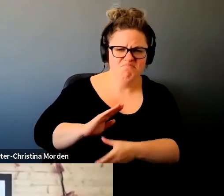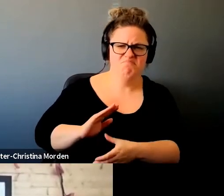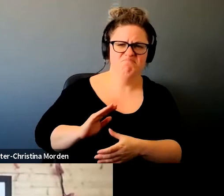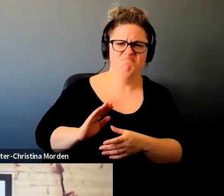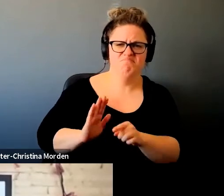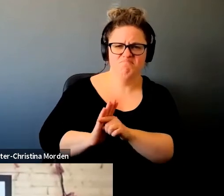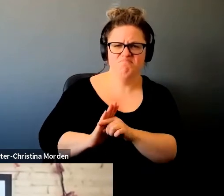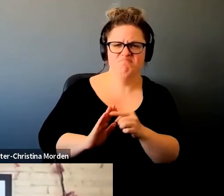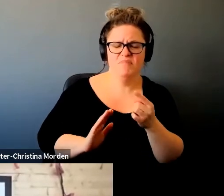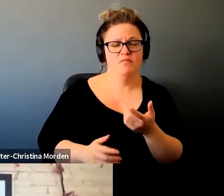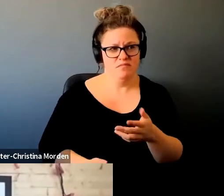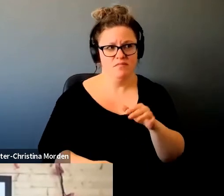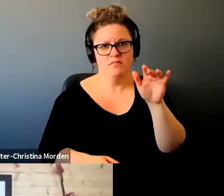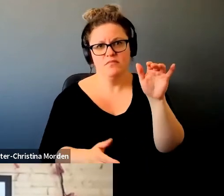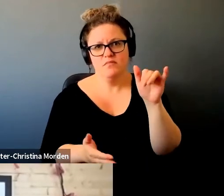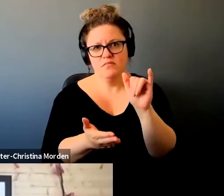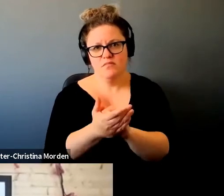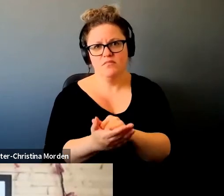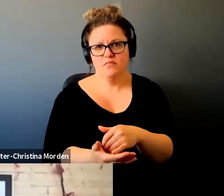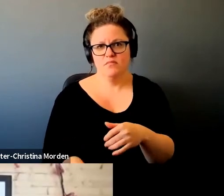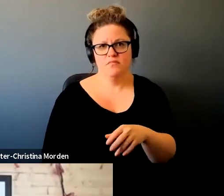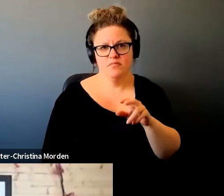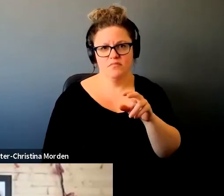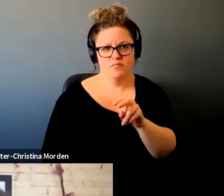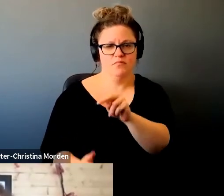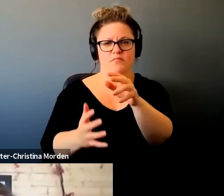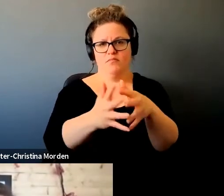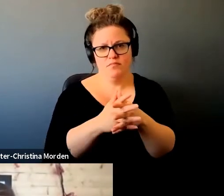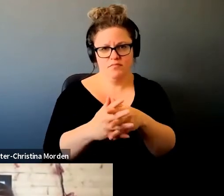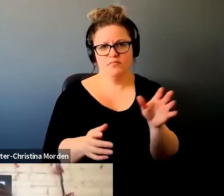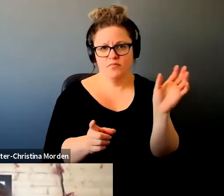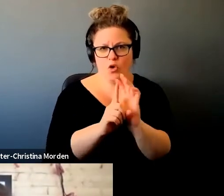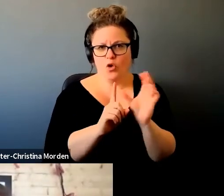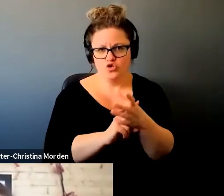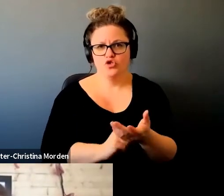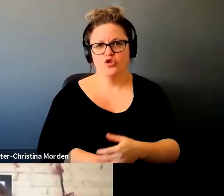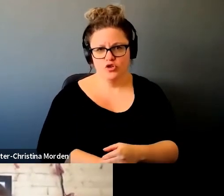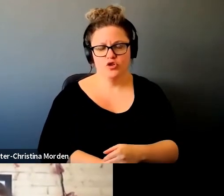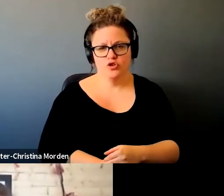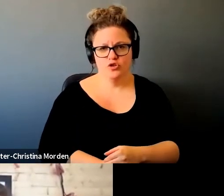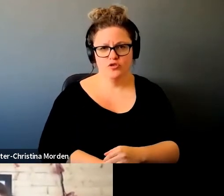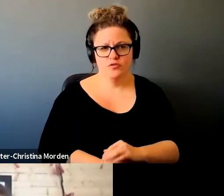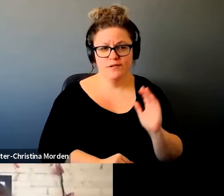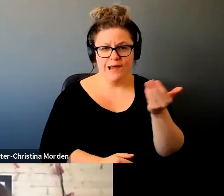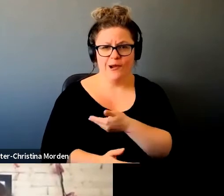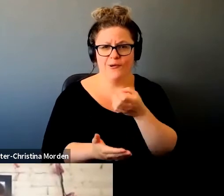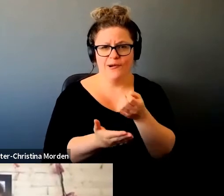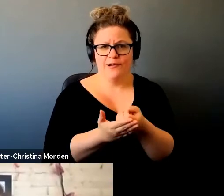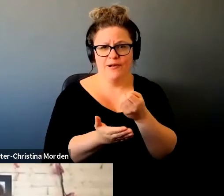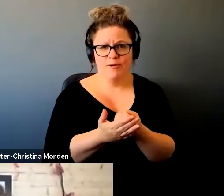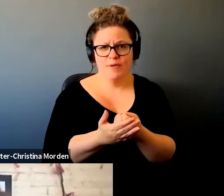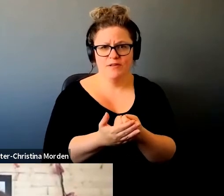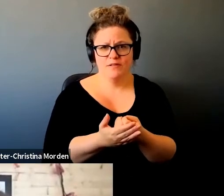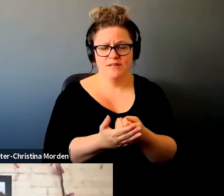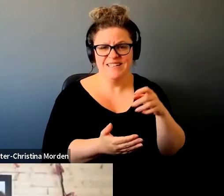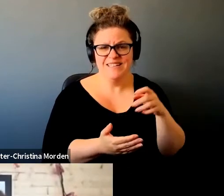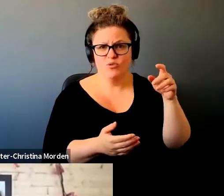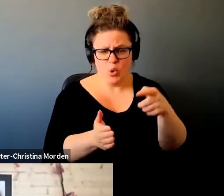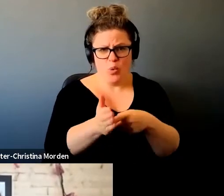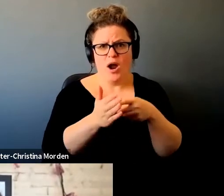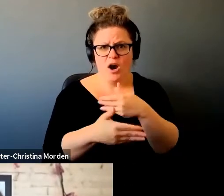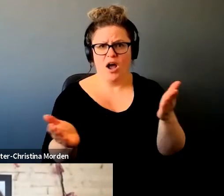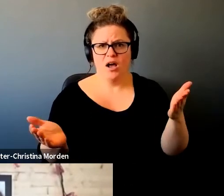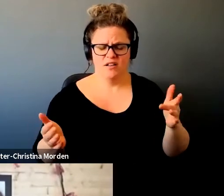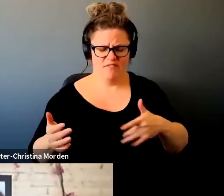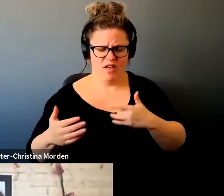because that's the culture we live in. The economic system that we live in is dependent upon us feeling terrible about ourselves so that we go out